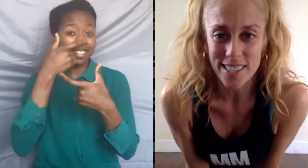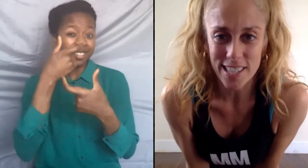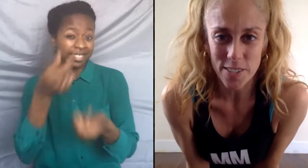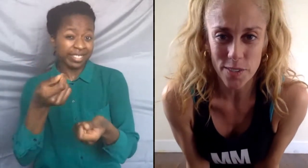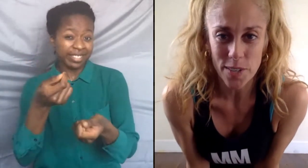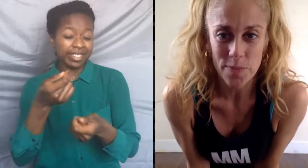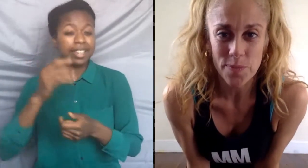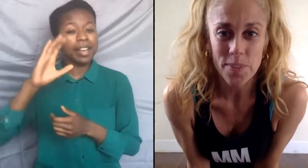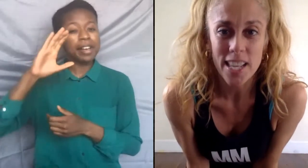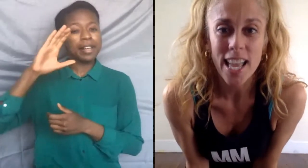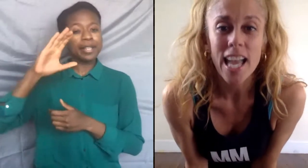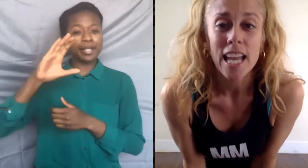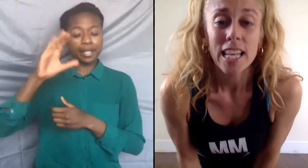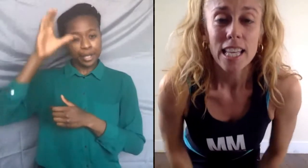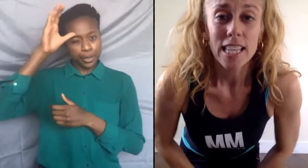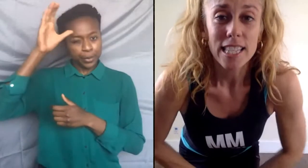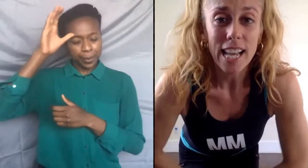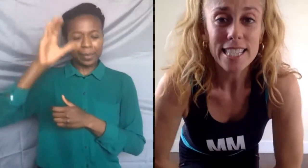Cuban salsa history.